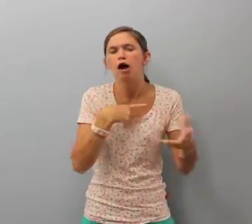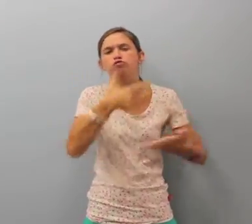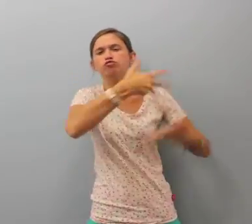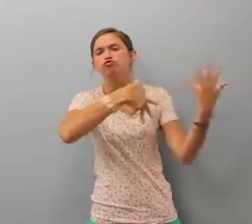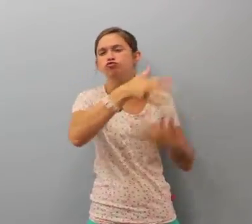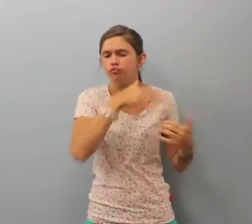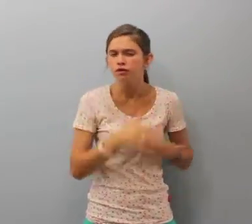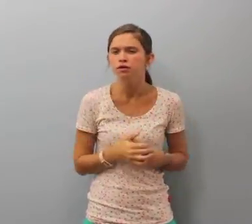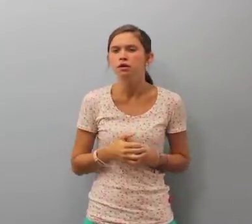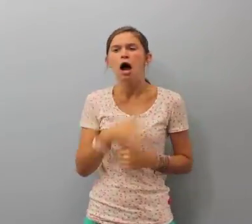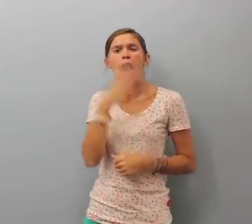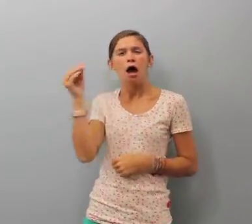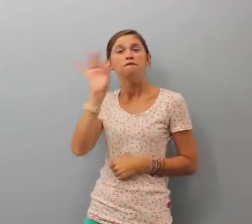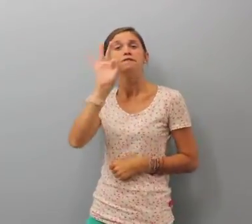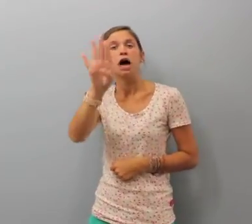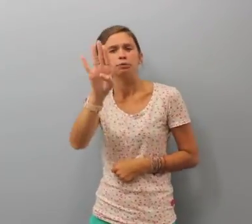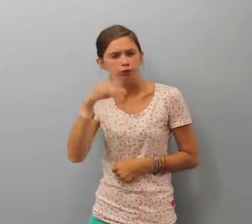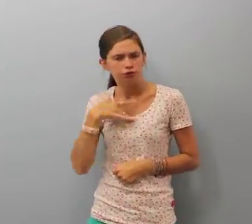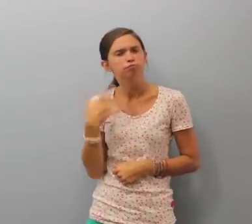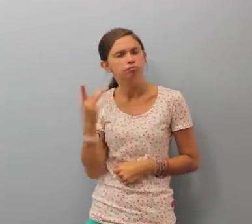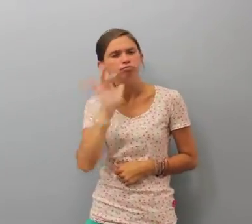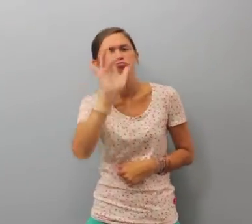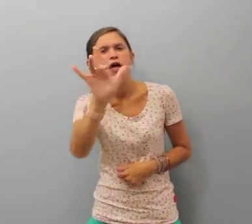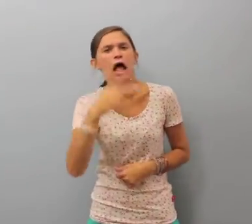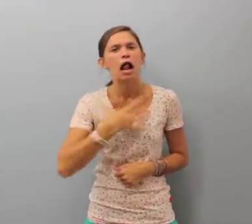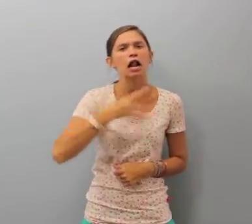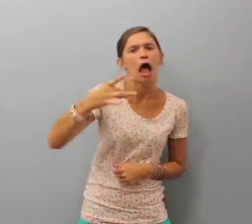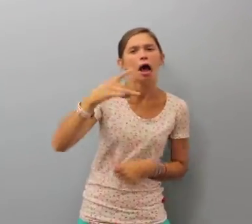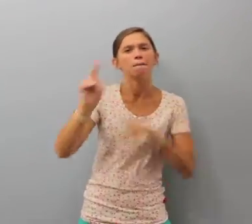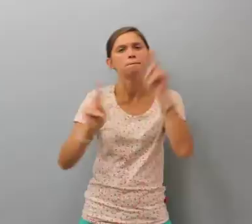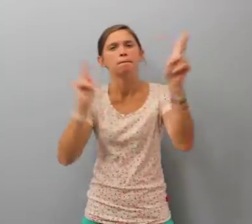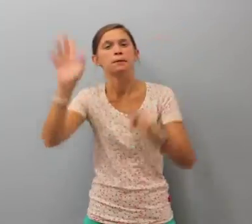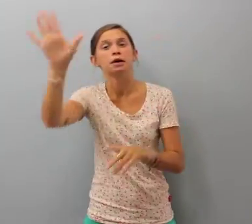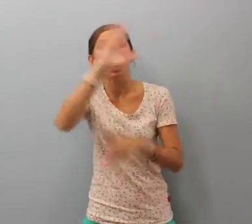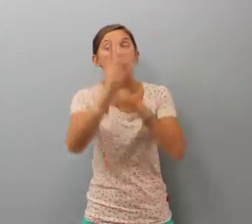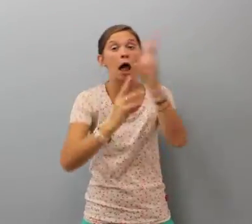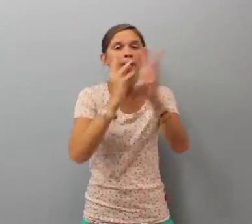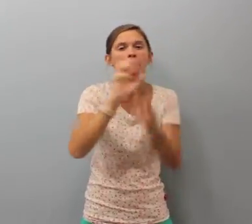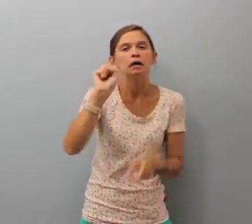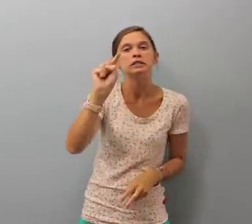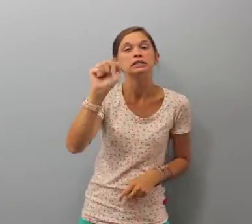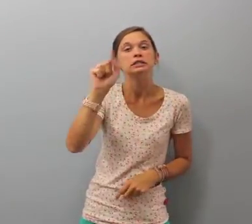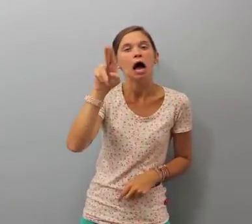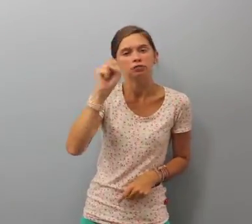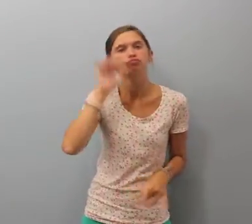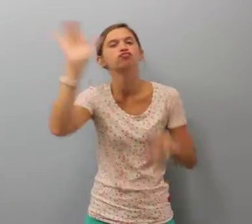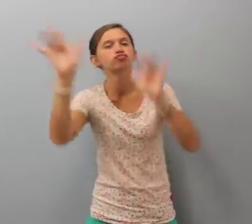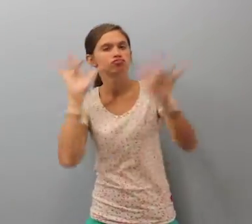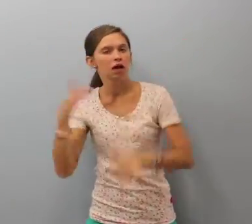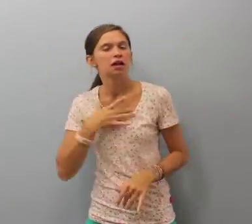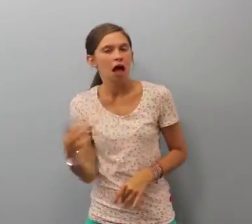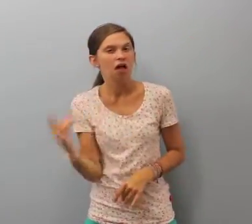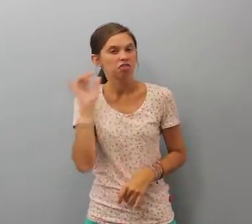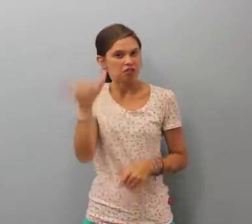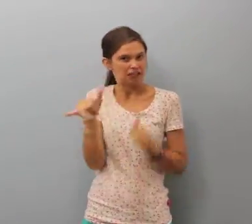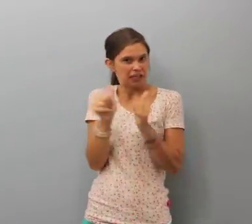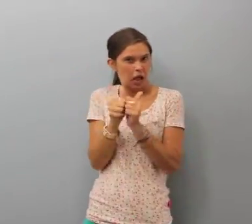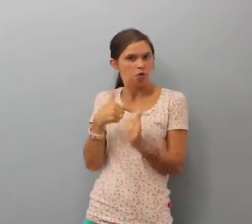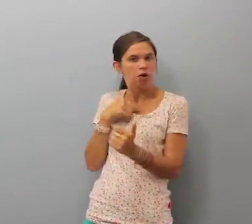They meet halfway and get together. And of course, Facebook. He's still in touch with different alumni through Facebook.